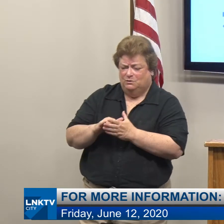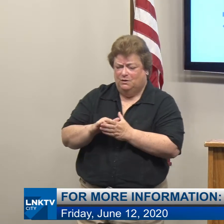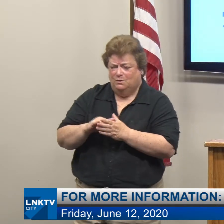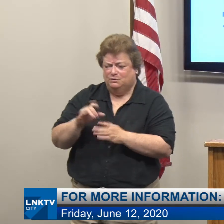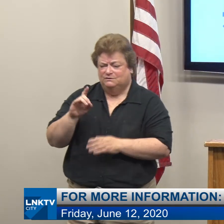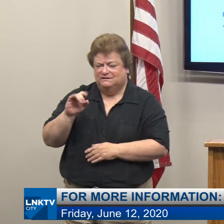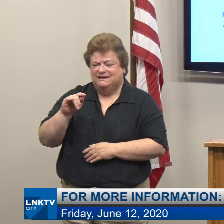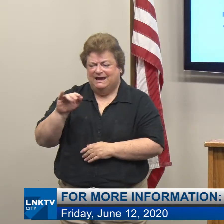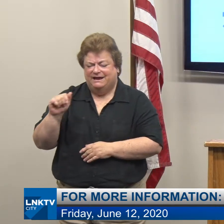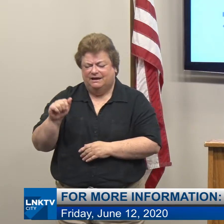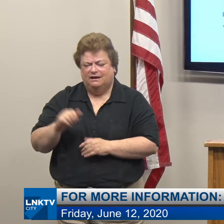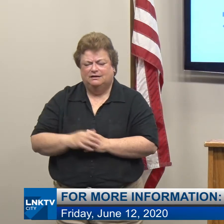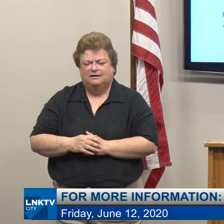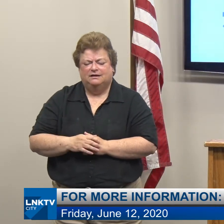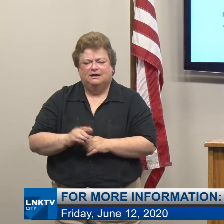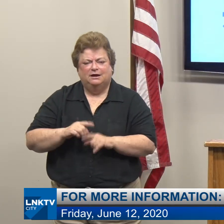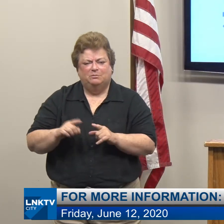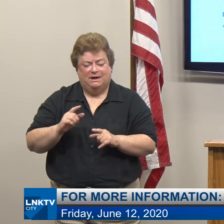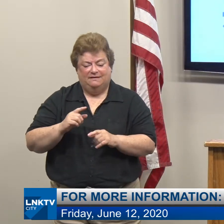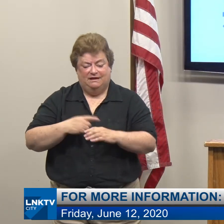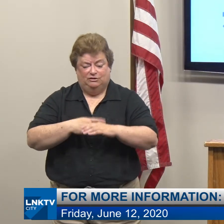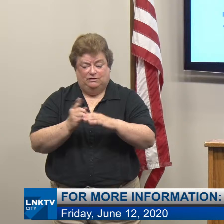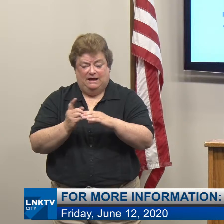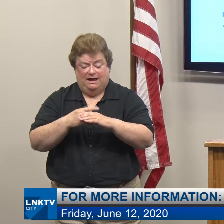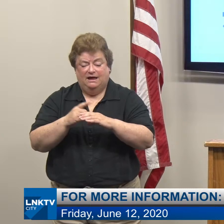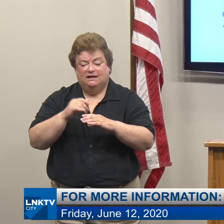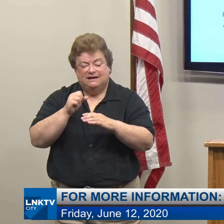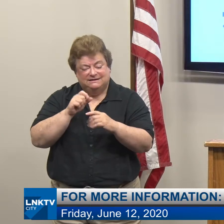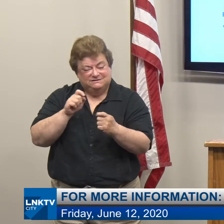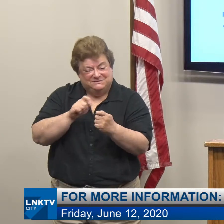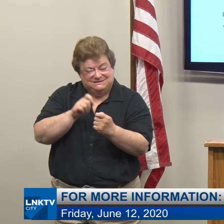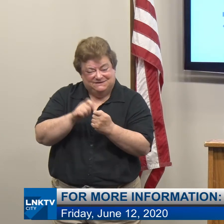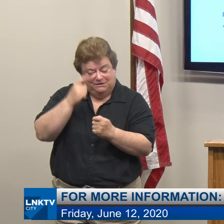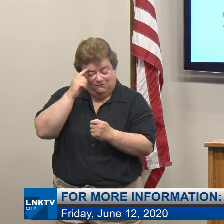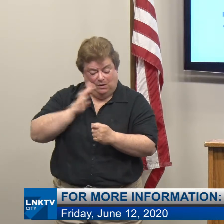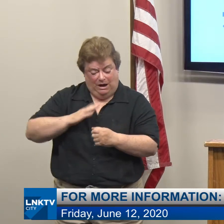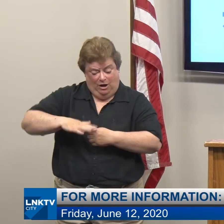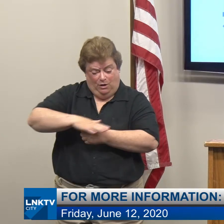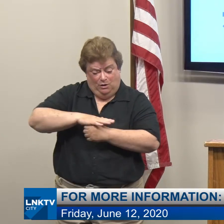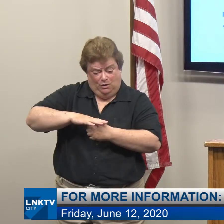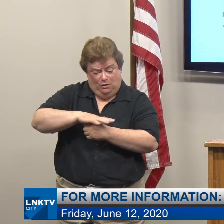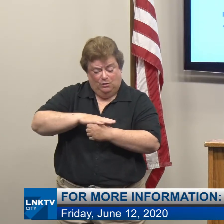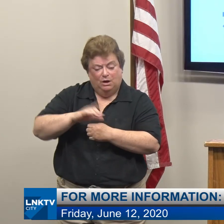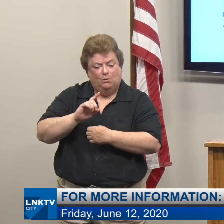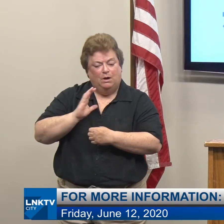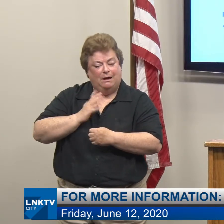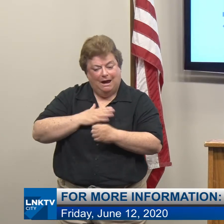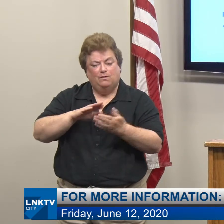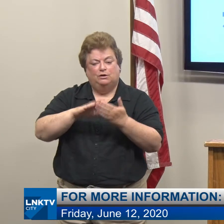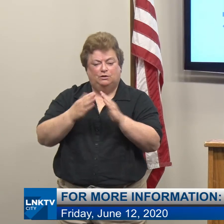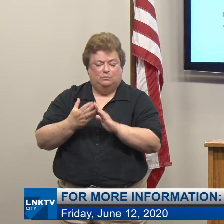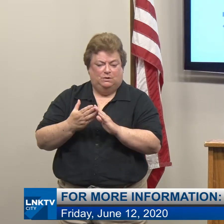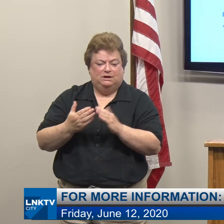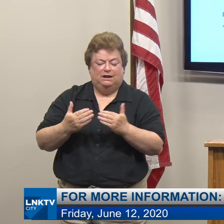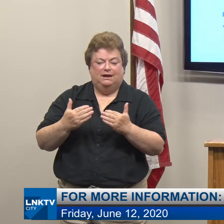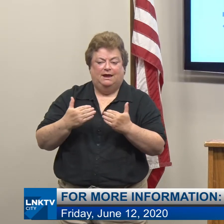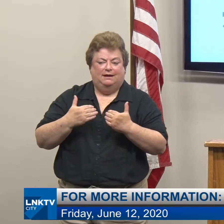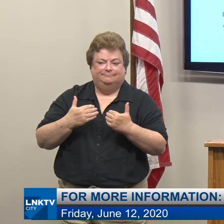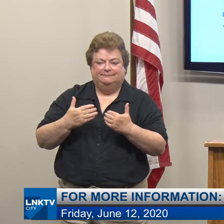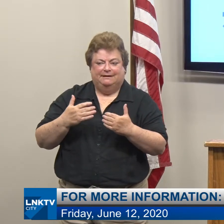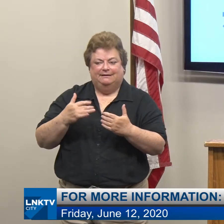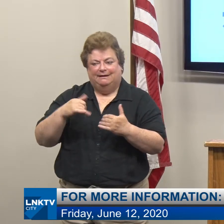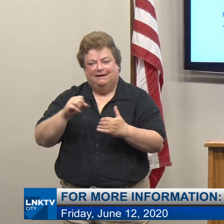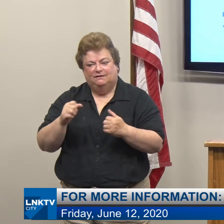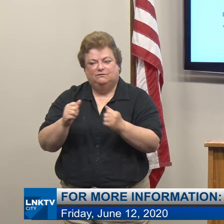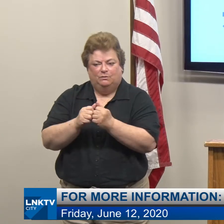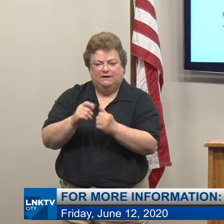COVID risk dial is very specific for our local situation and where our community stands with regard to the pandemic.